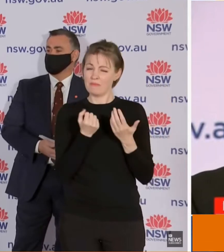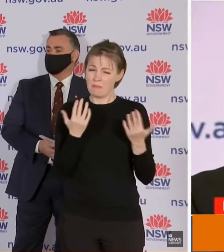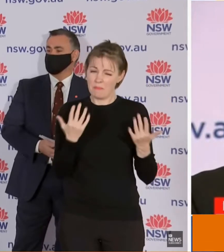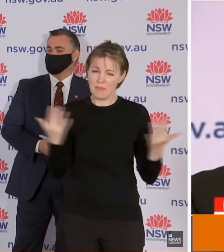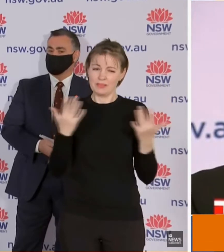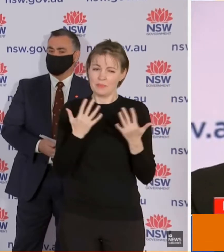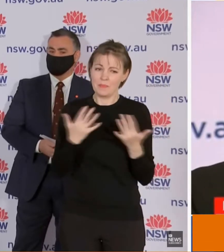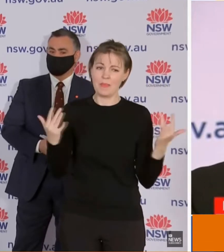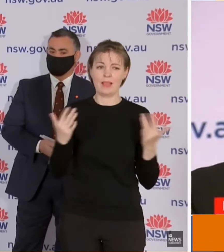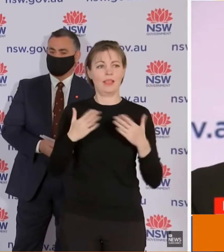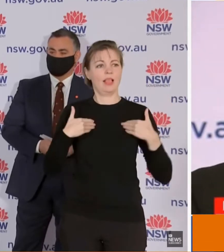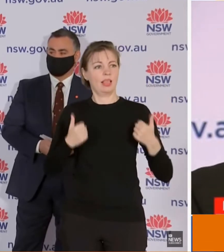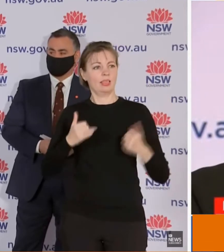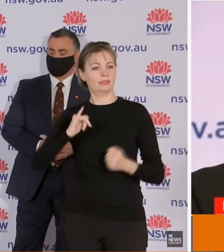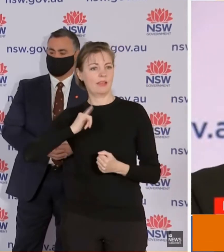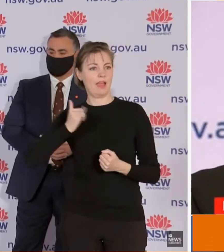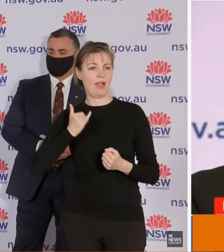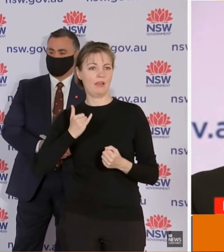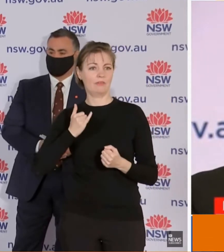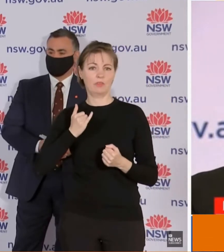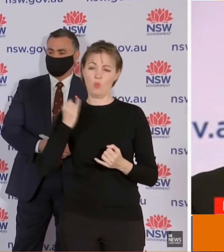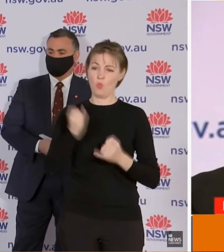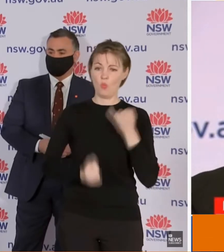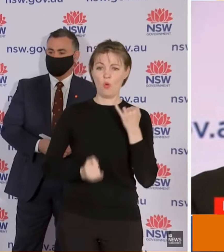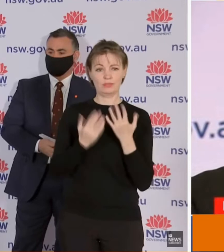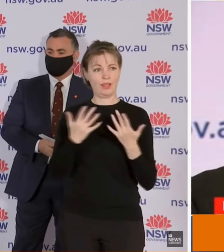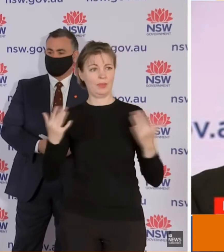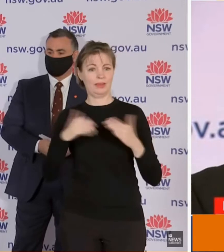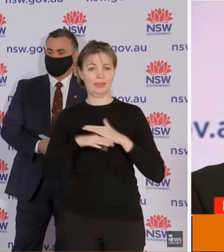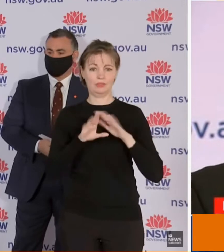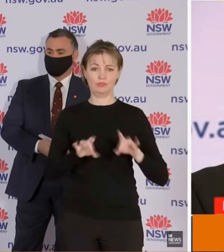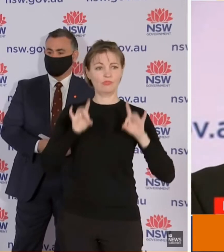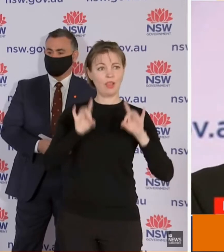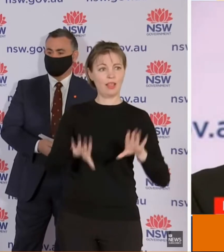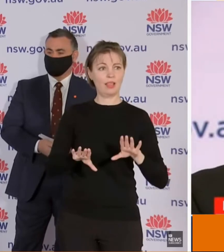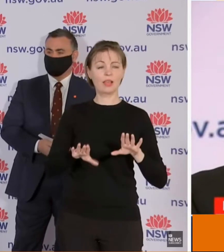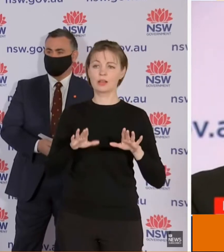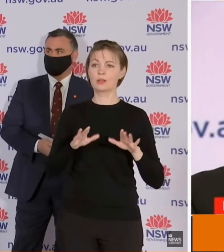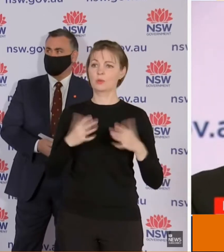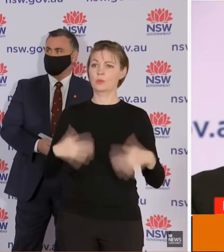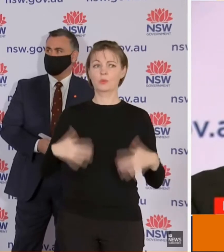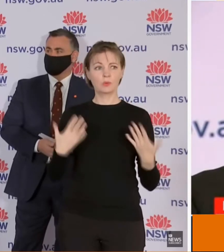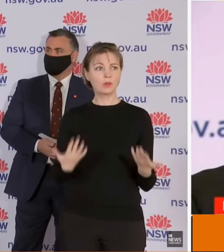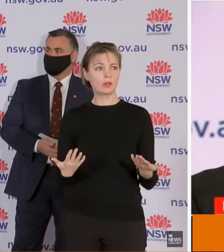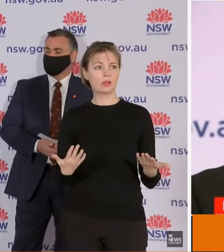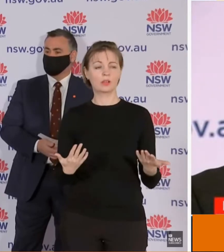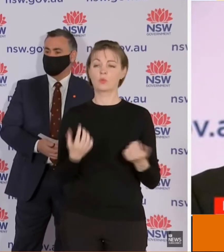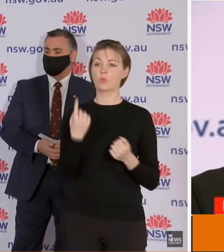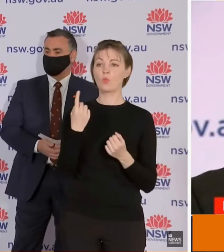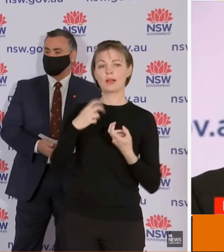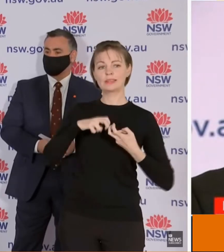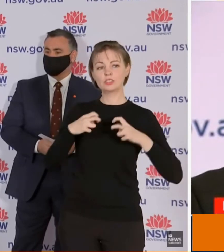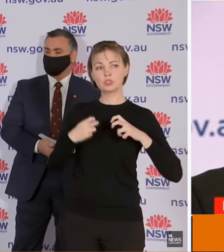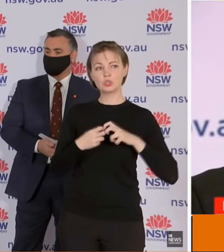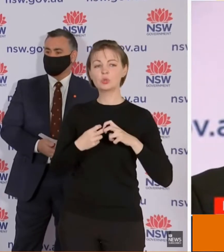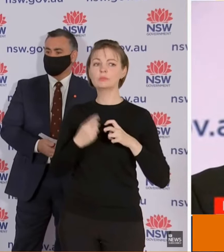country by a long shot. There's about 140,000 people that make up our health system, And part of the issue is certainly, or that's